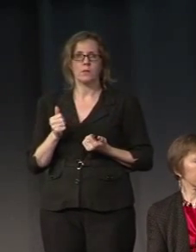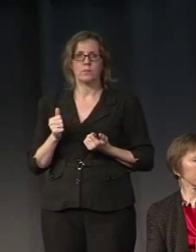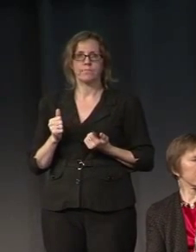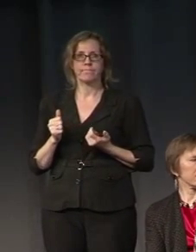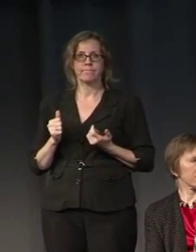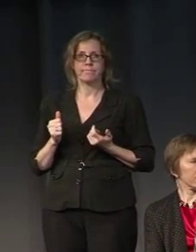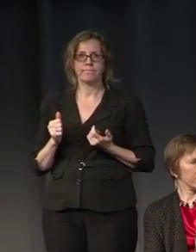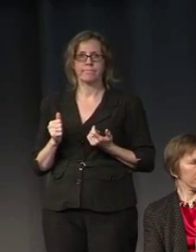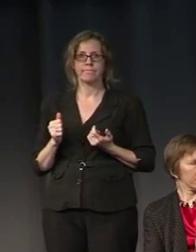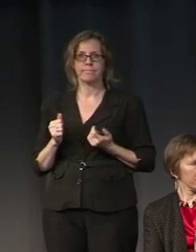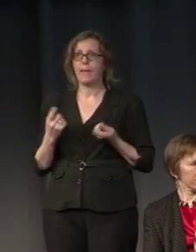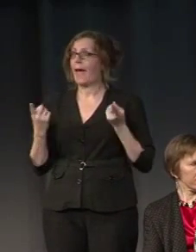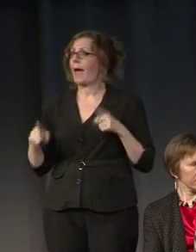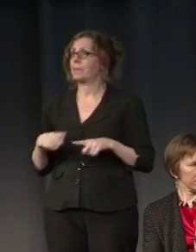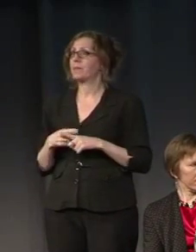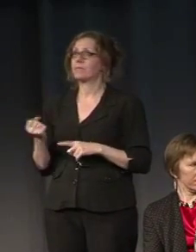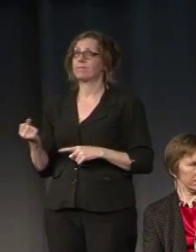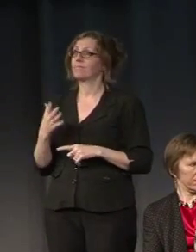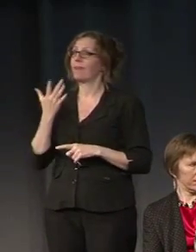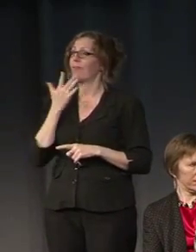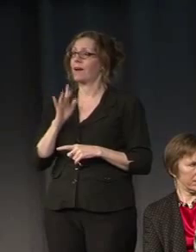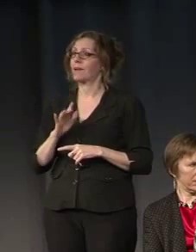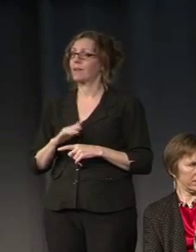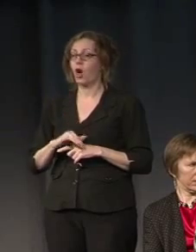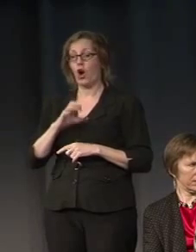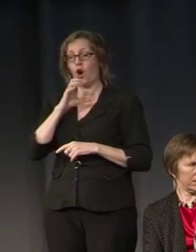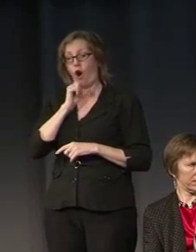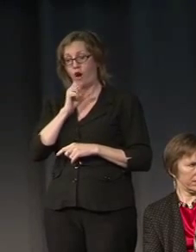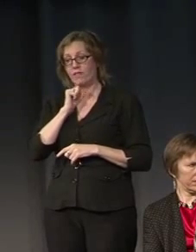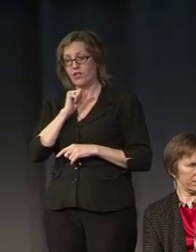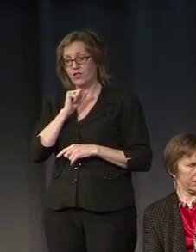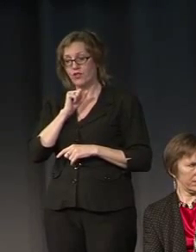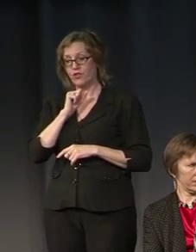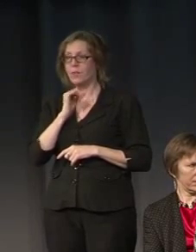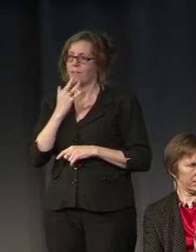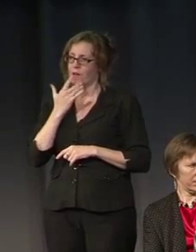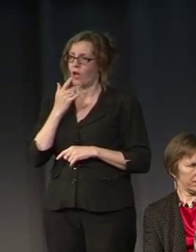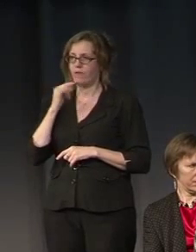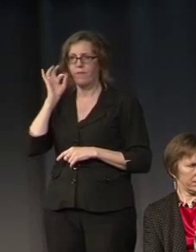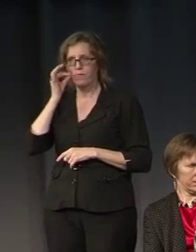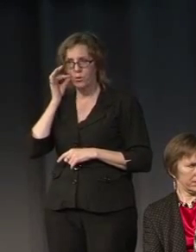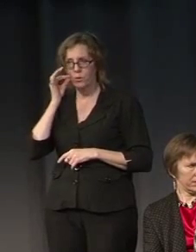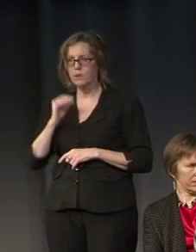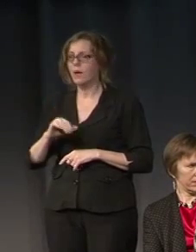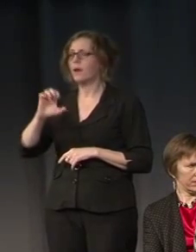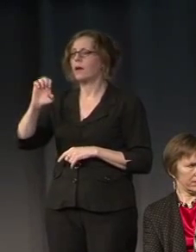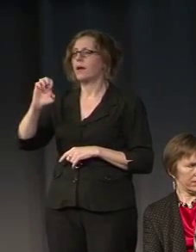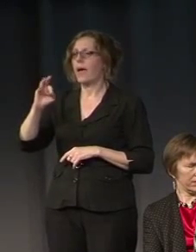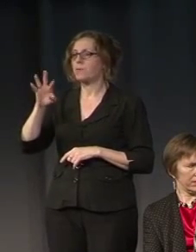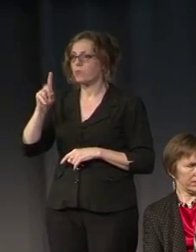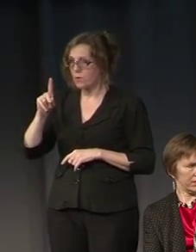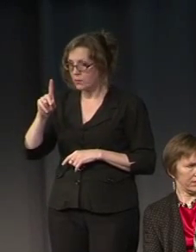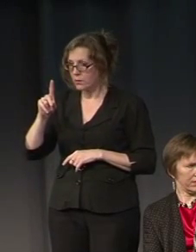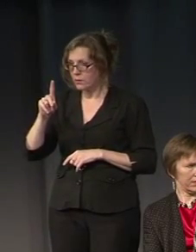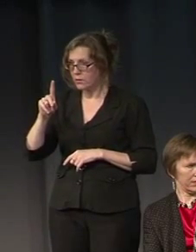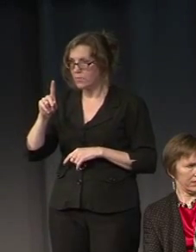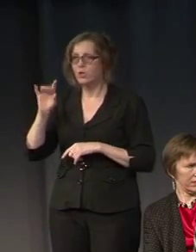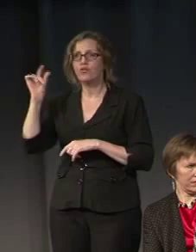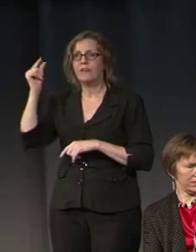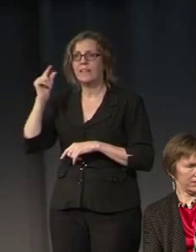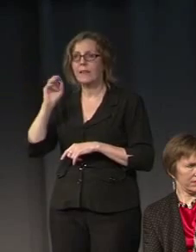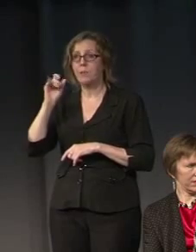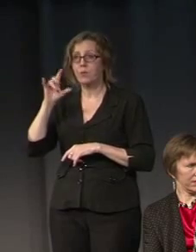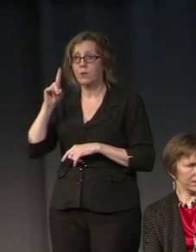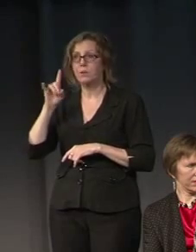chance that orange, the color, is the fruit, and that emerald is the color of emeralds, and you can go through a whole battery of your favorite